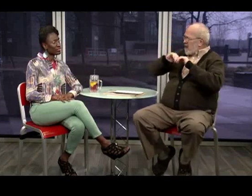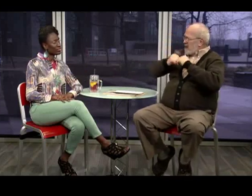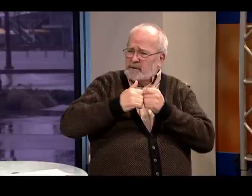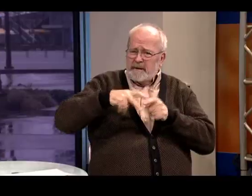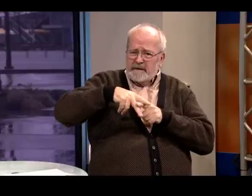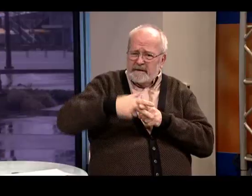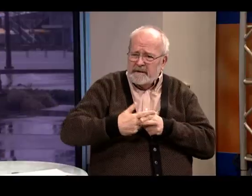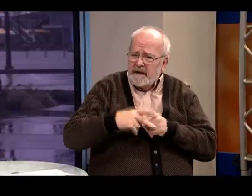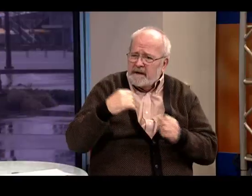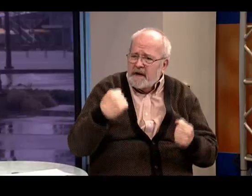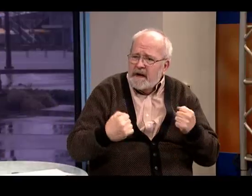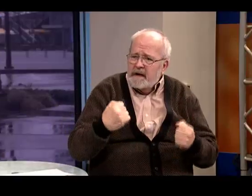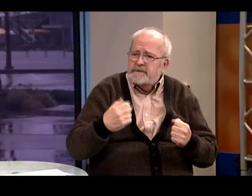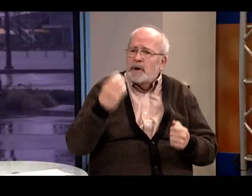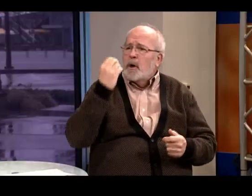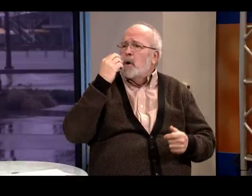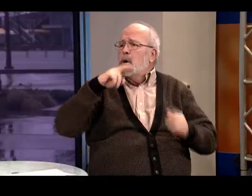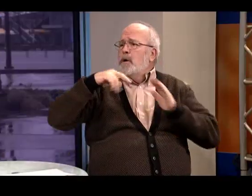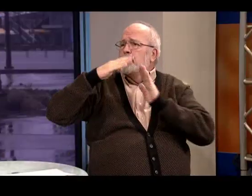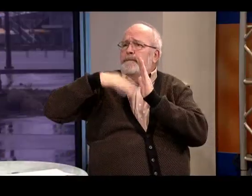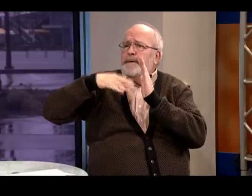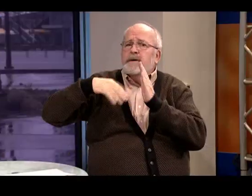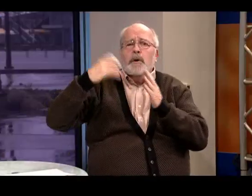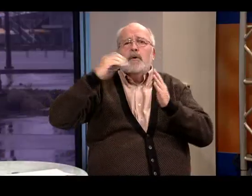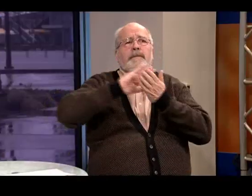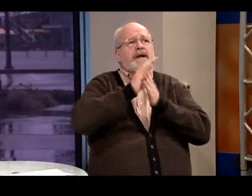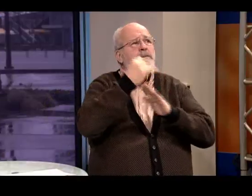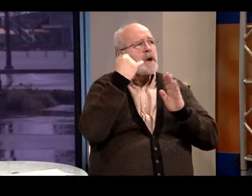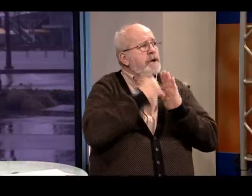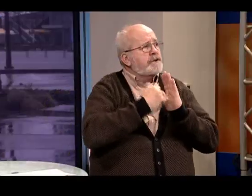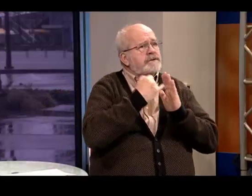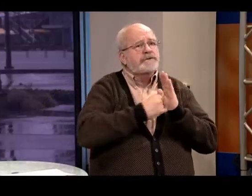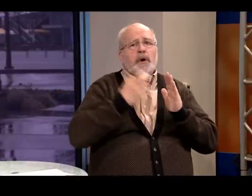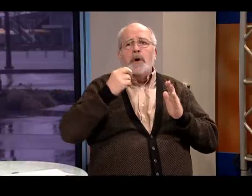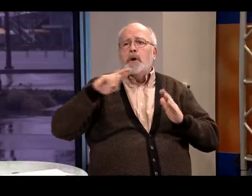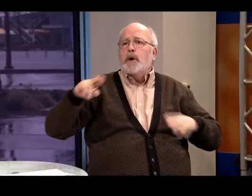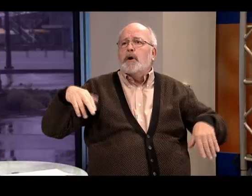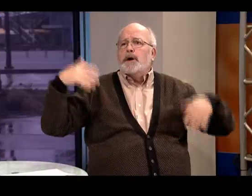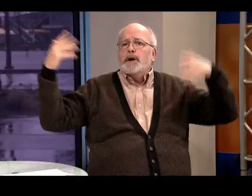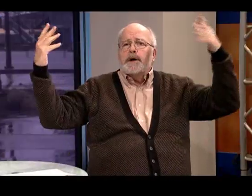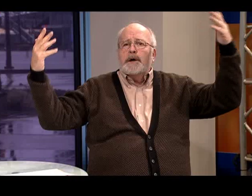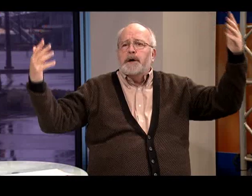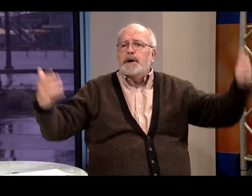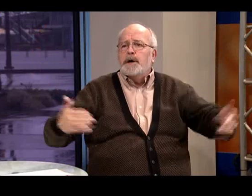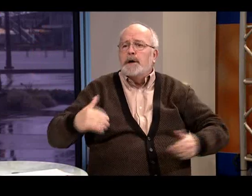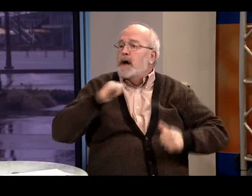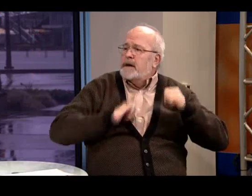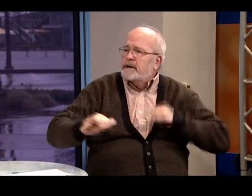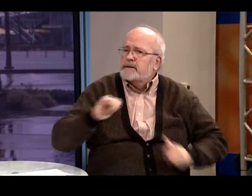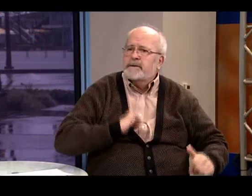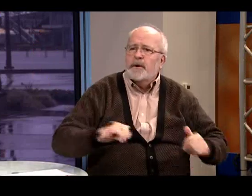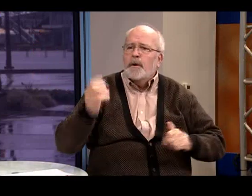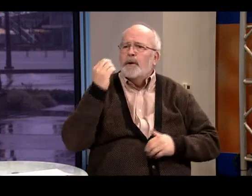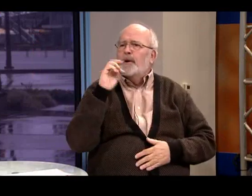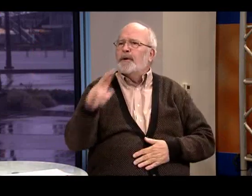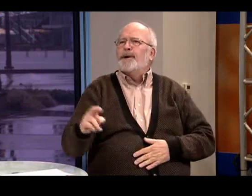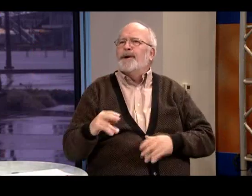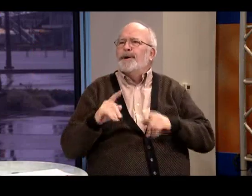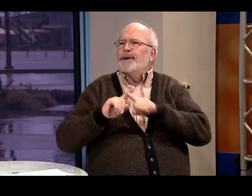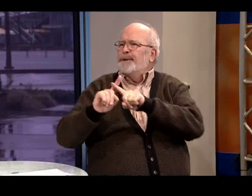They are very smart people, working as a mechanic or something, just incredibly talented